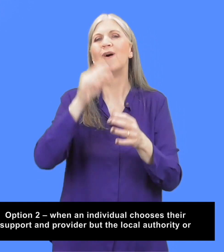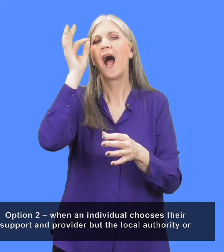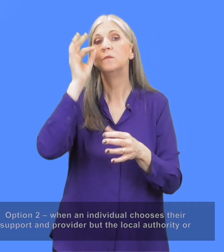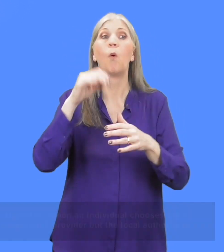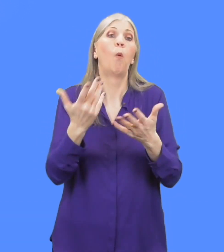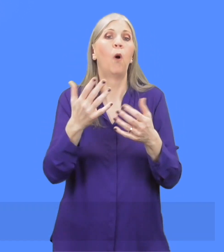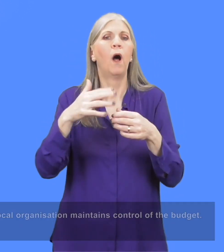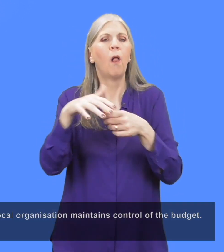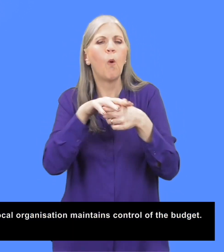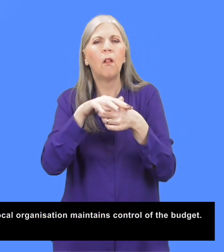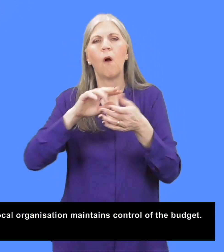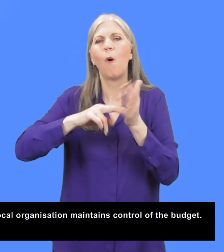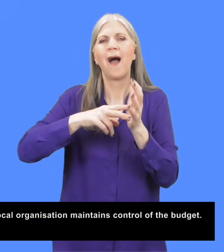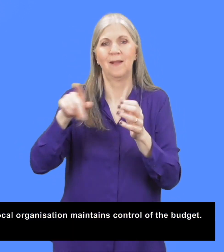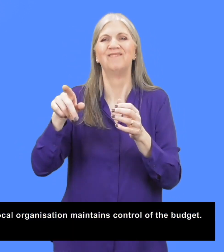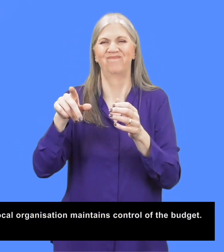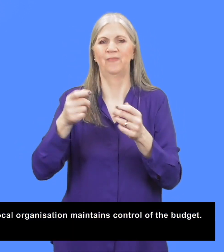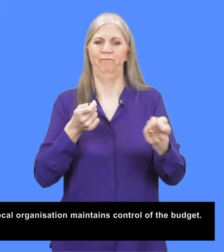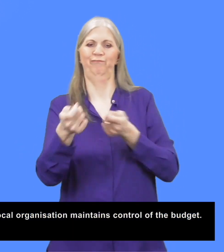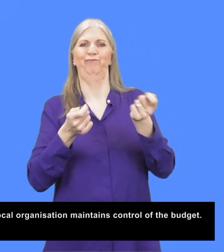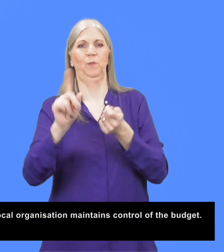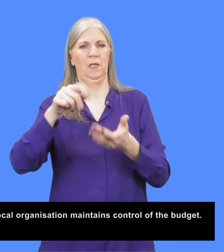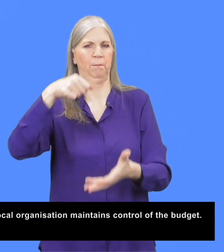or a local organisation maintains control of the budget.